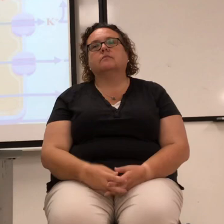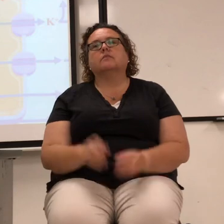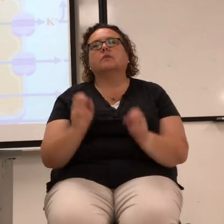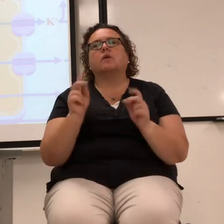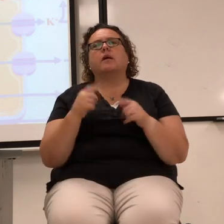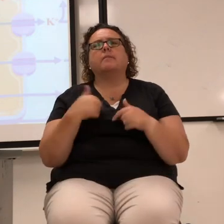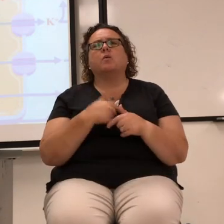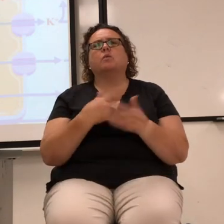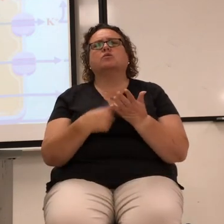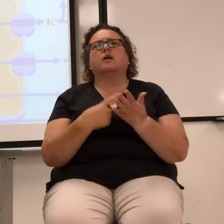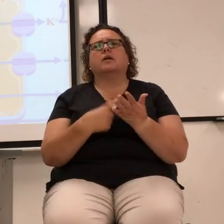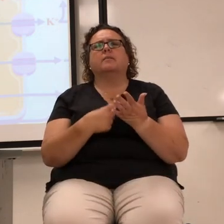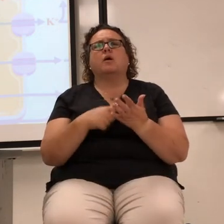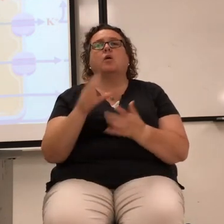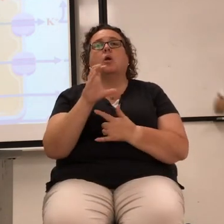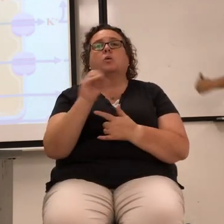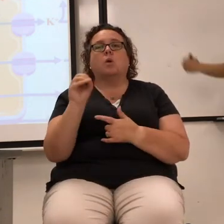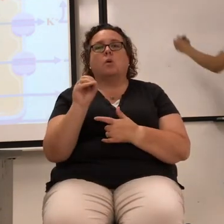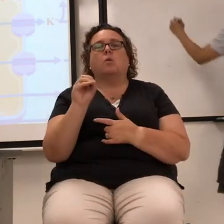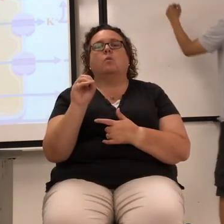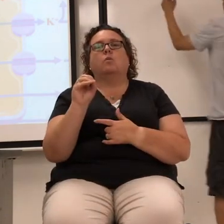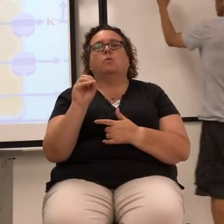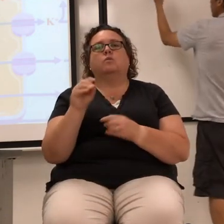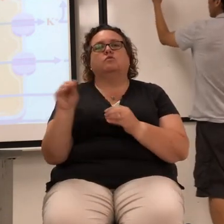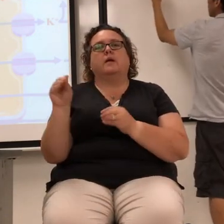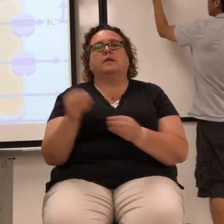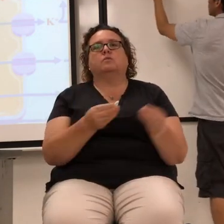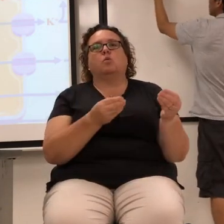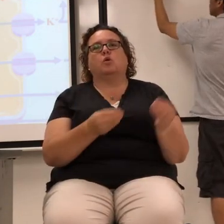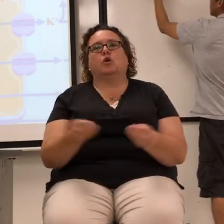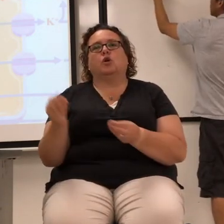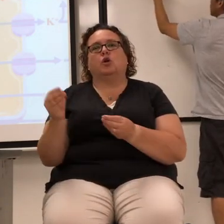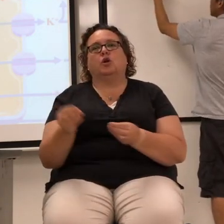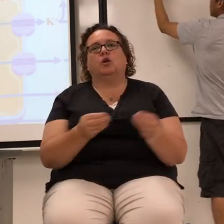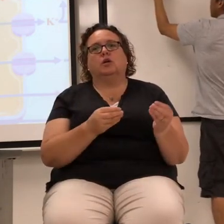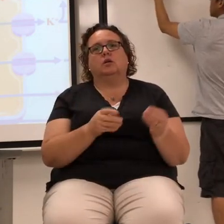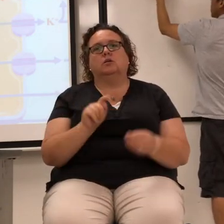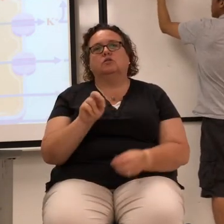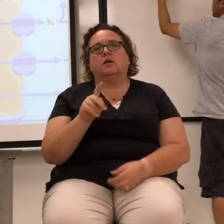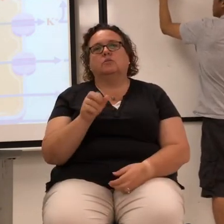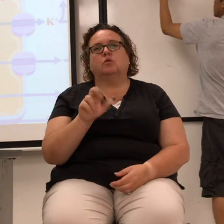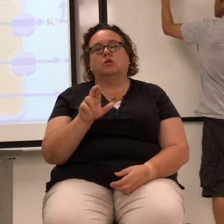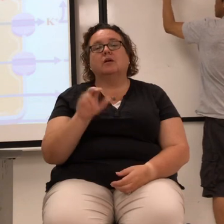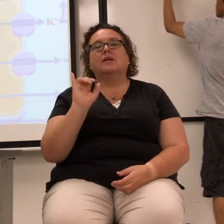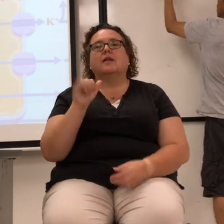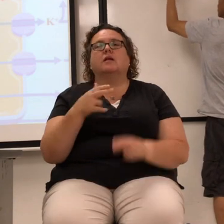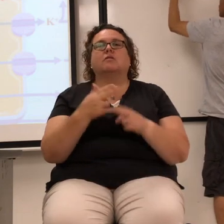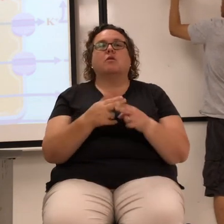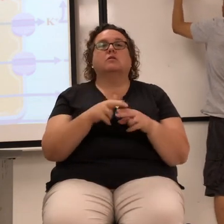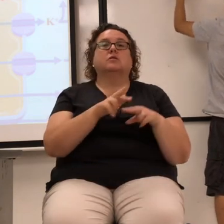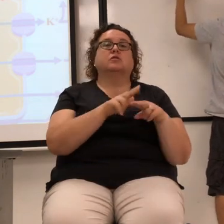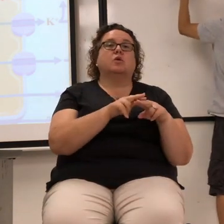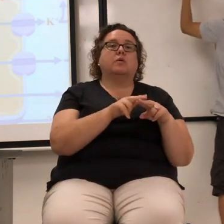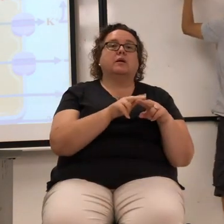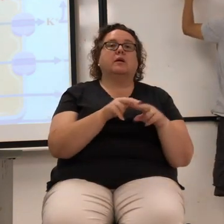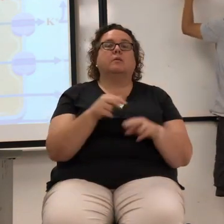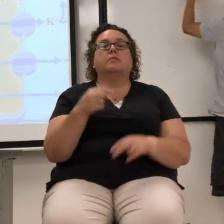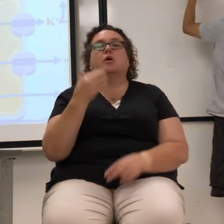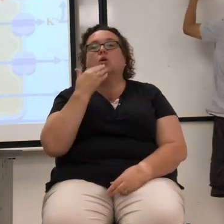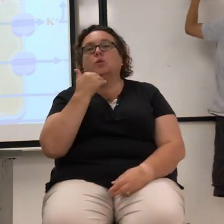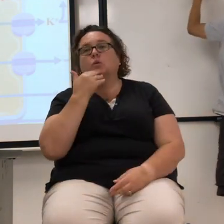talking about a co-transporter. I want to call it a sodium